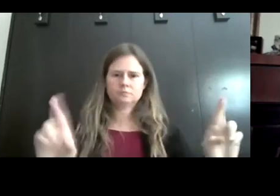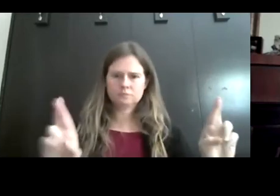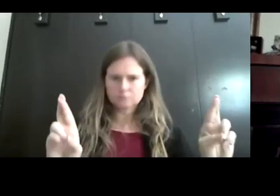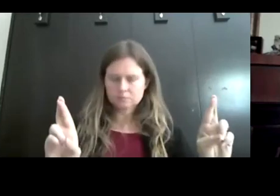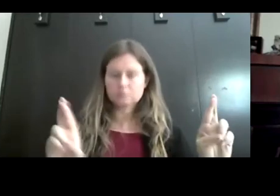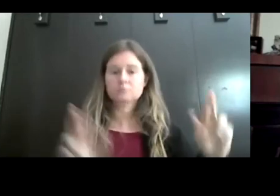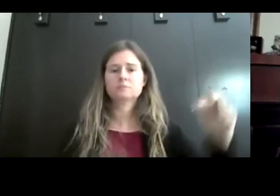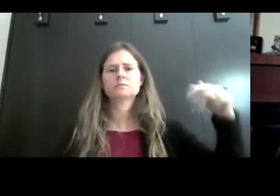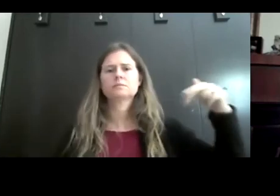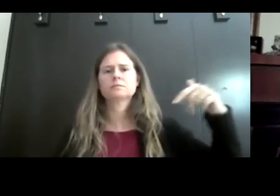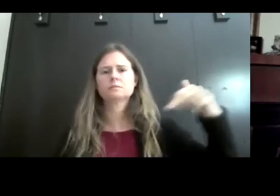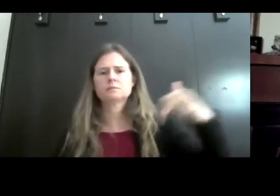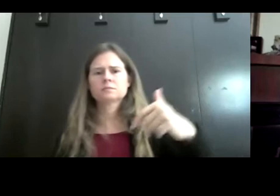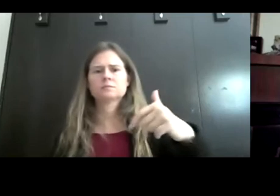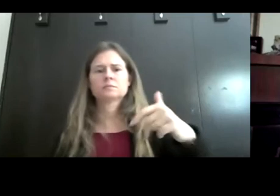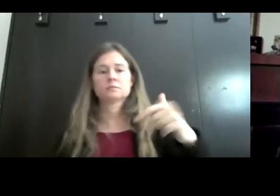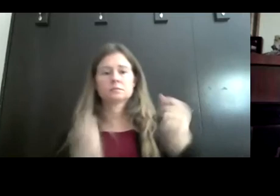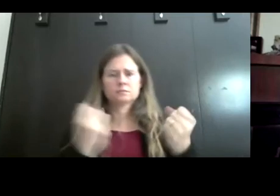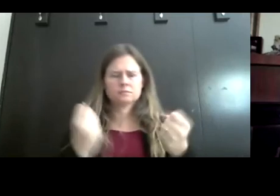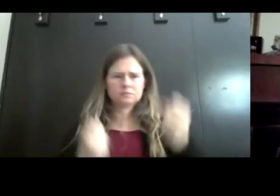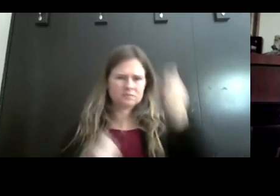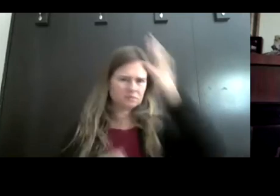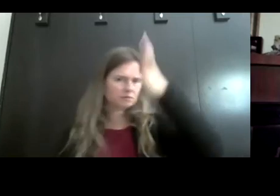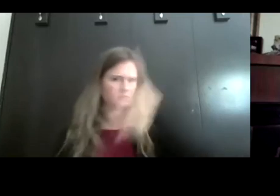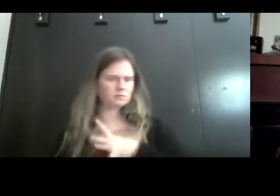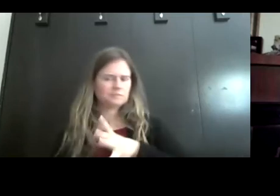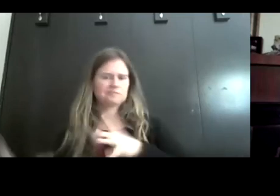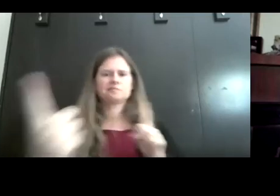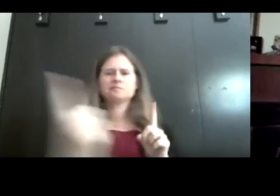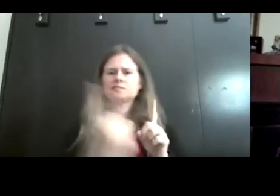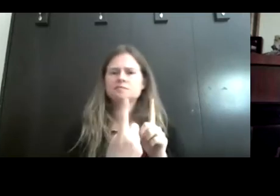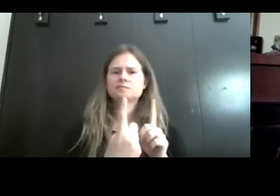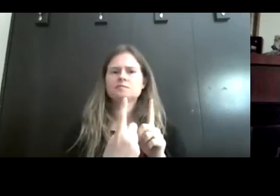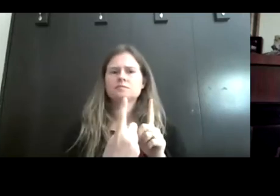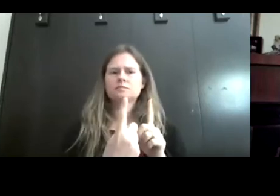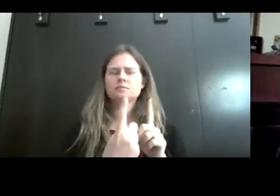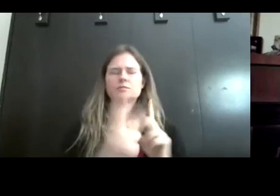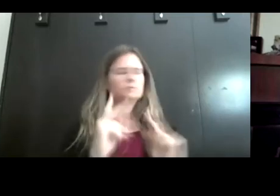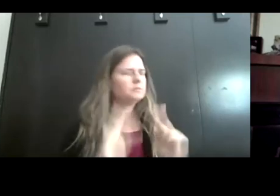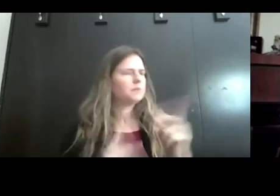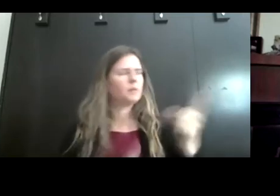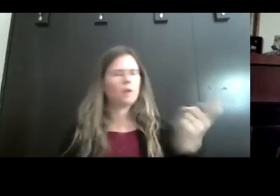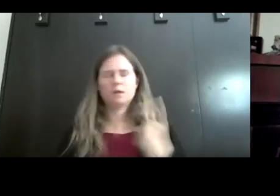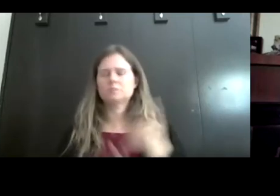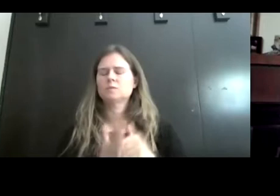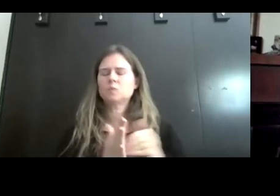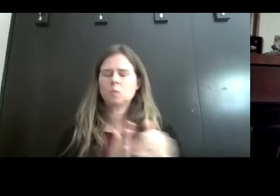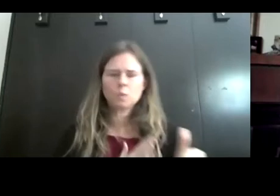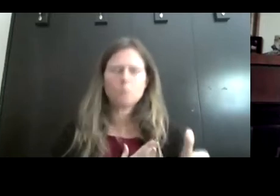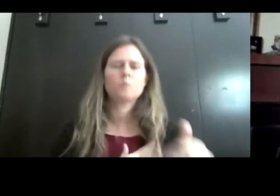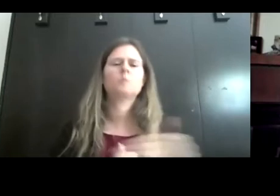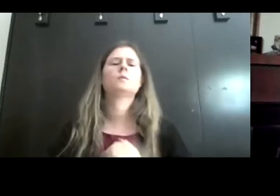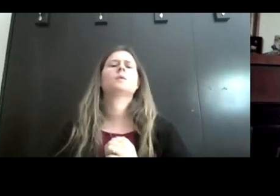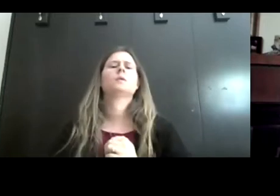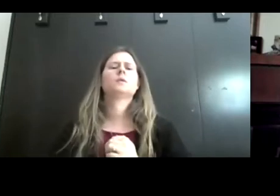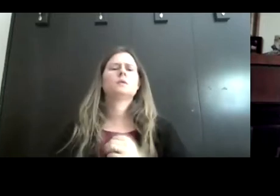back to my car, a gentleman walks up to me and he asked me a question that I've been asked thousands of times. Are